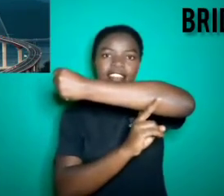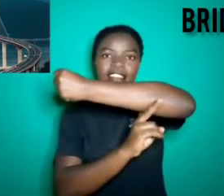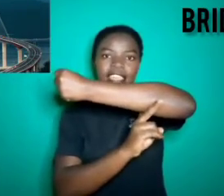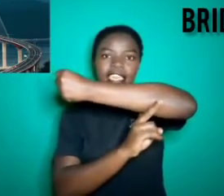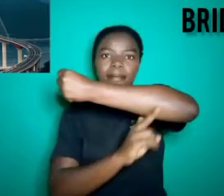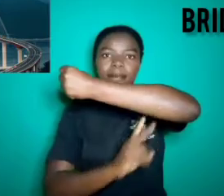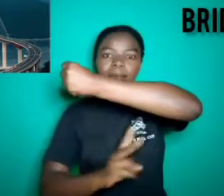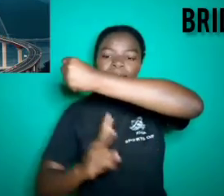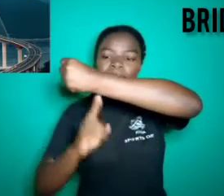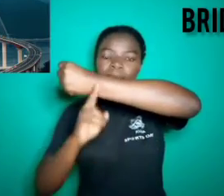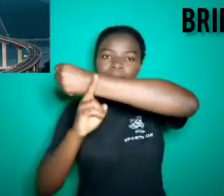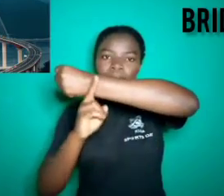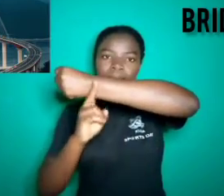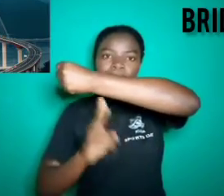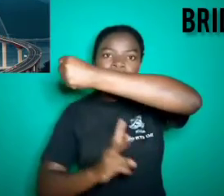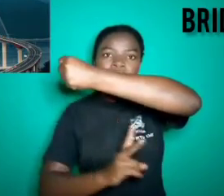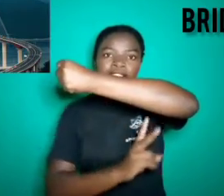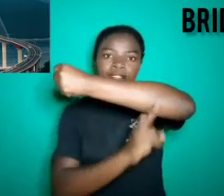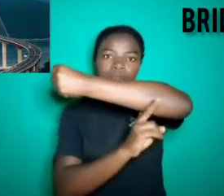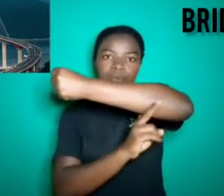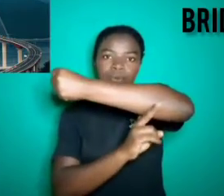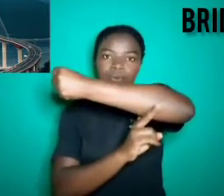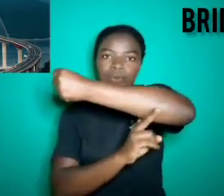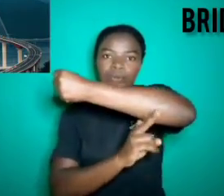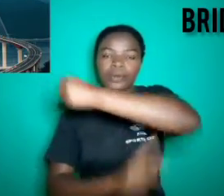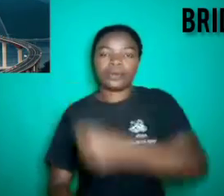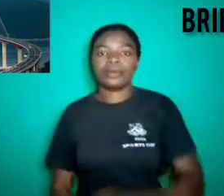the elbow. 1, 2.